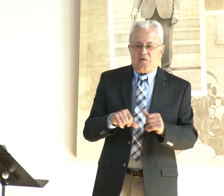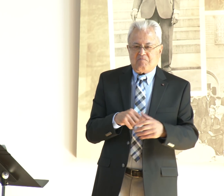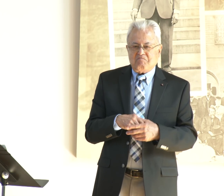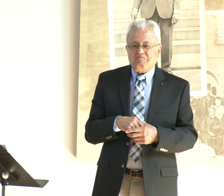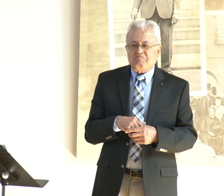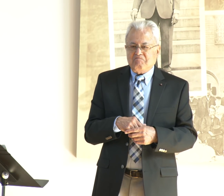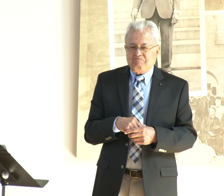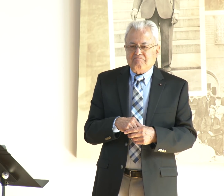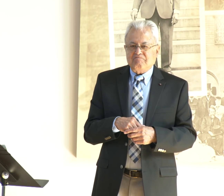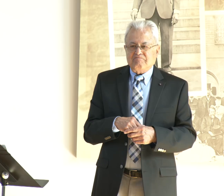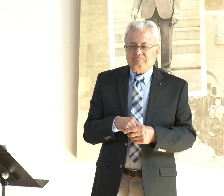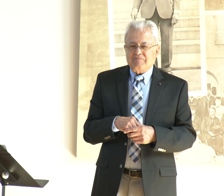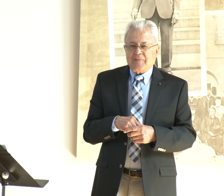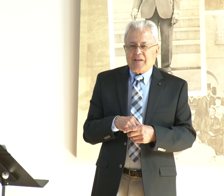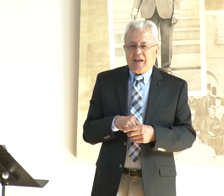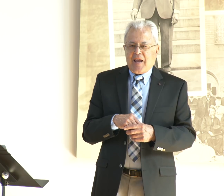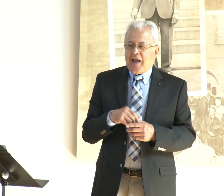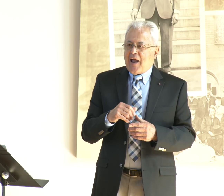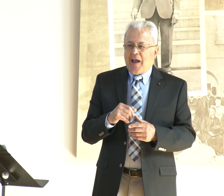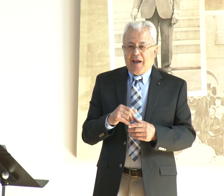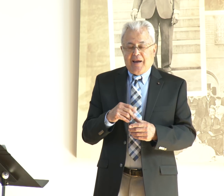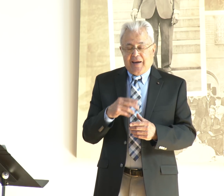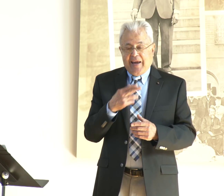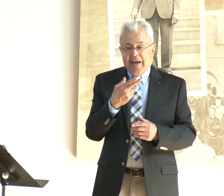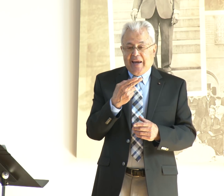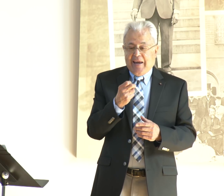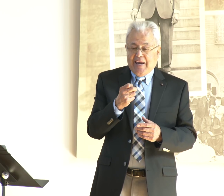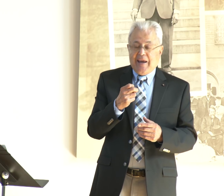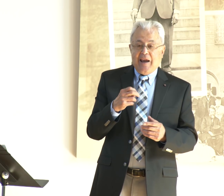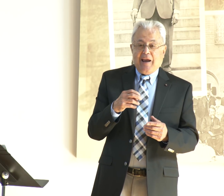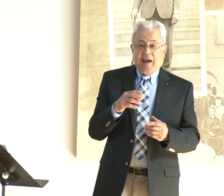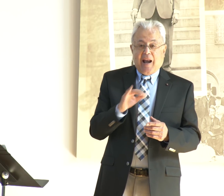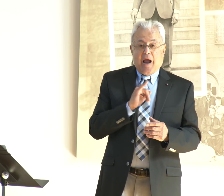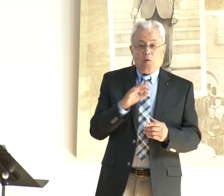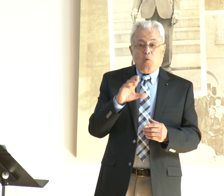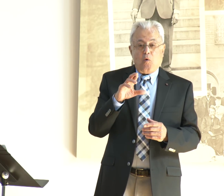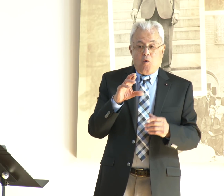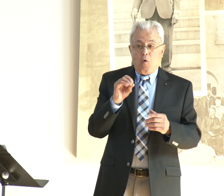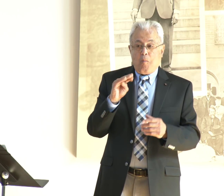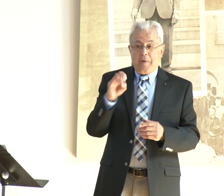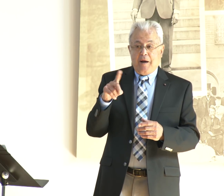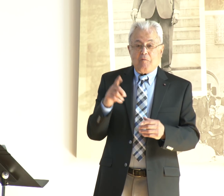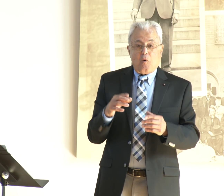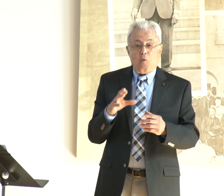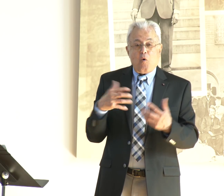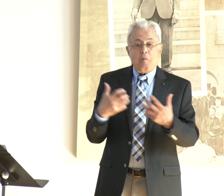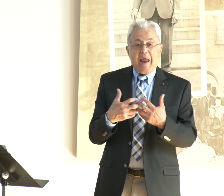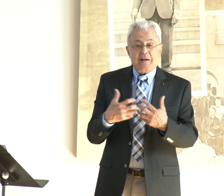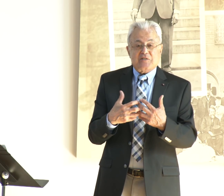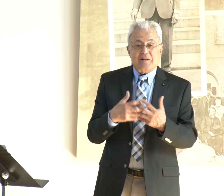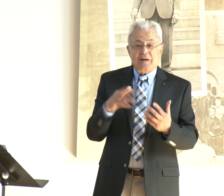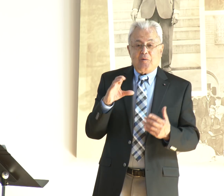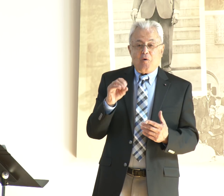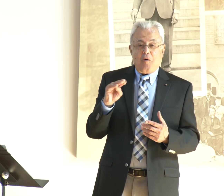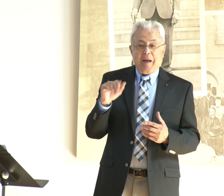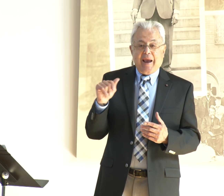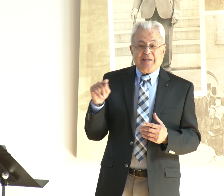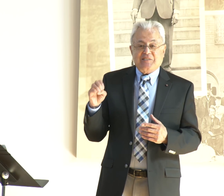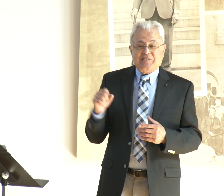We were always in touch with each other. He and I roomed together for